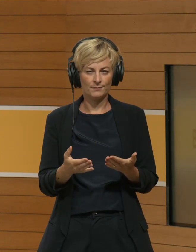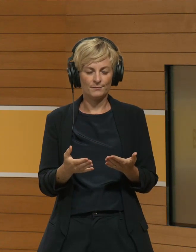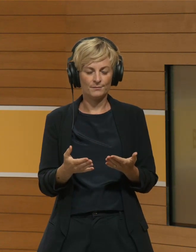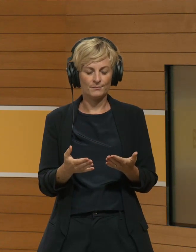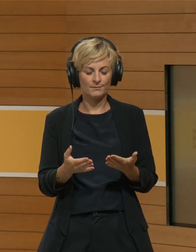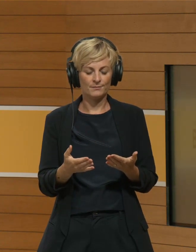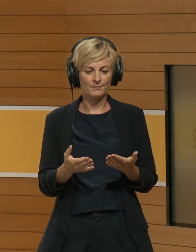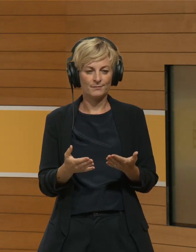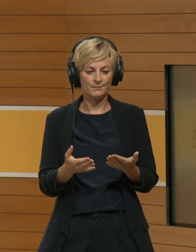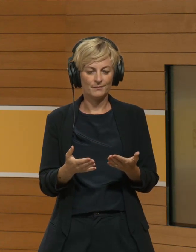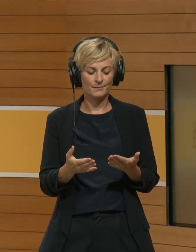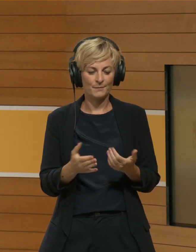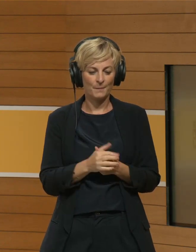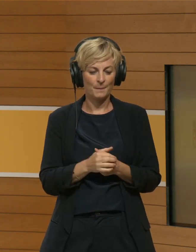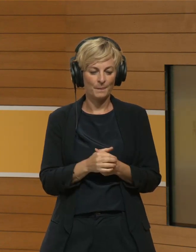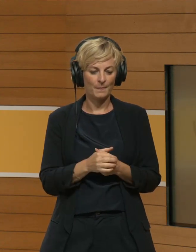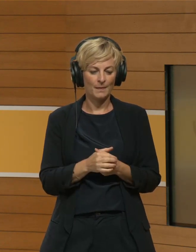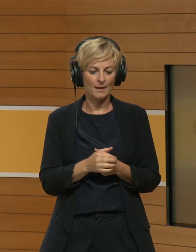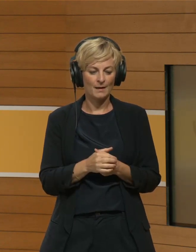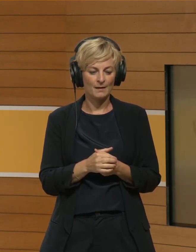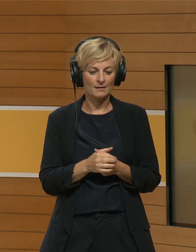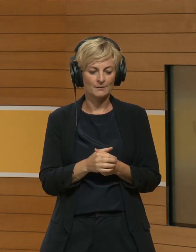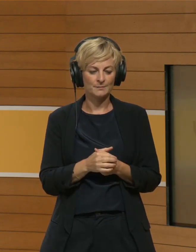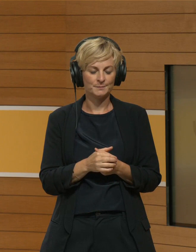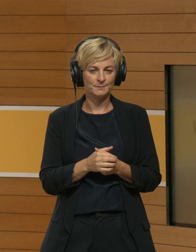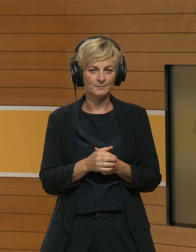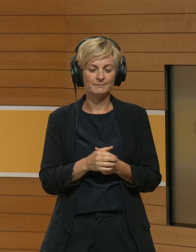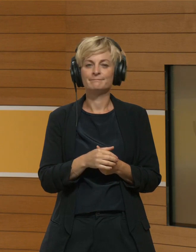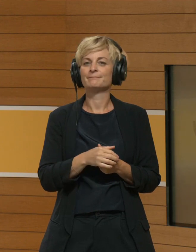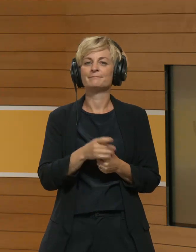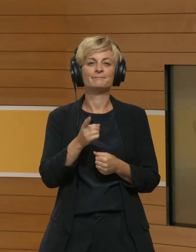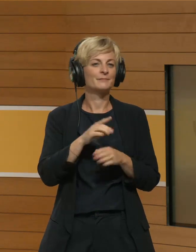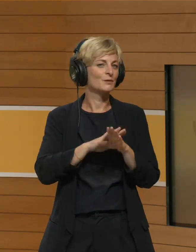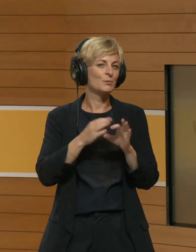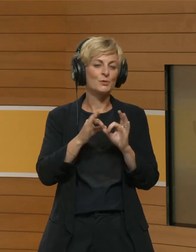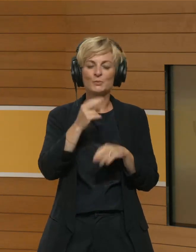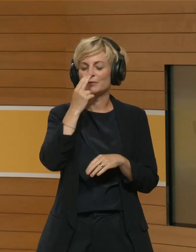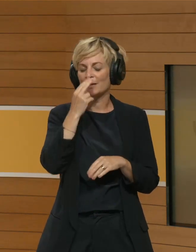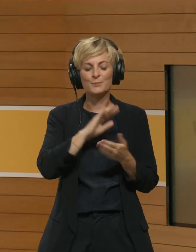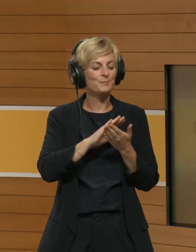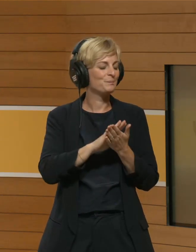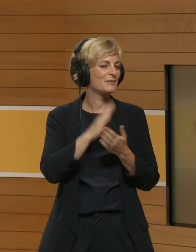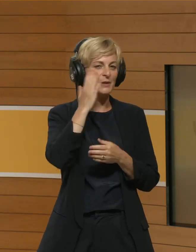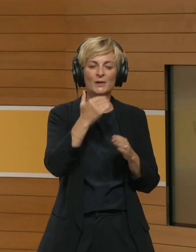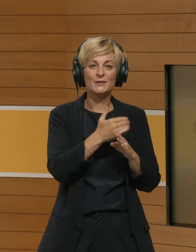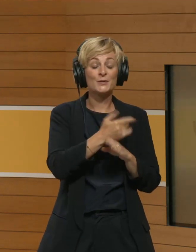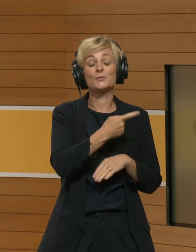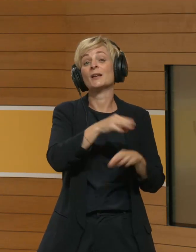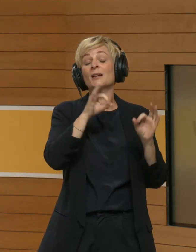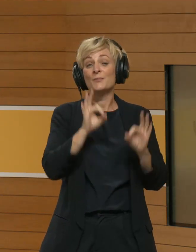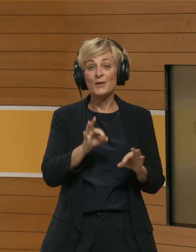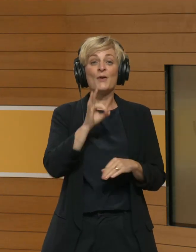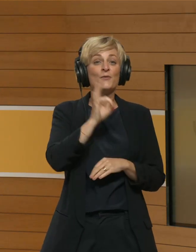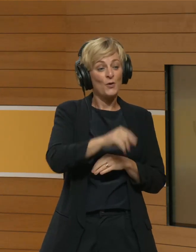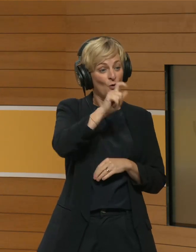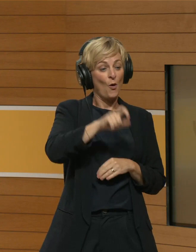impression people get when they inform themselves about the organization, and when it comes to contract and they start their job. So